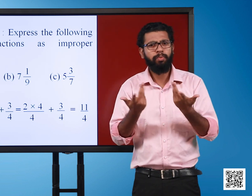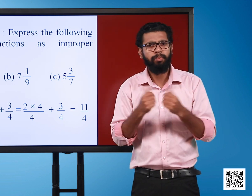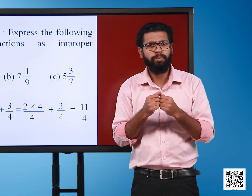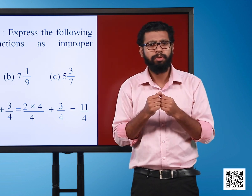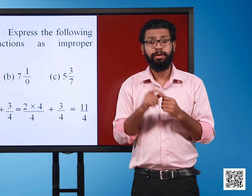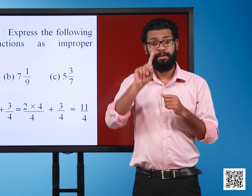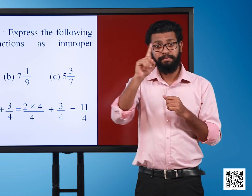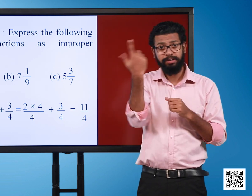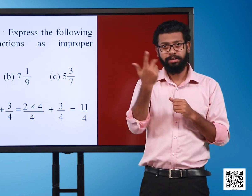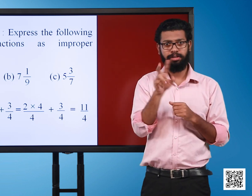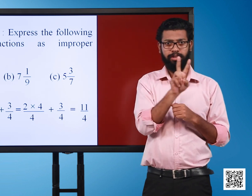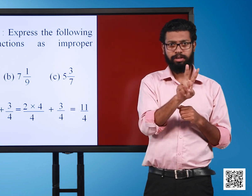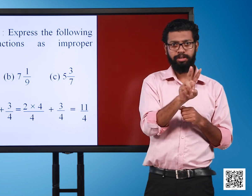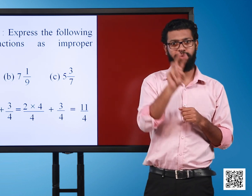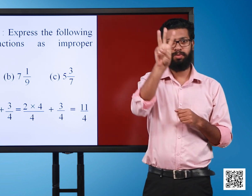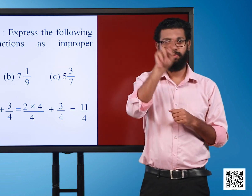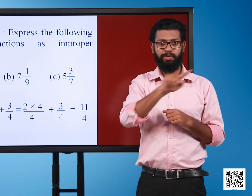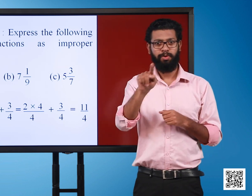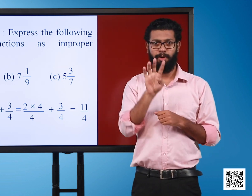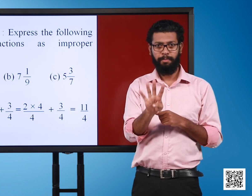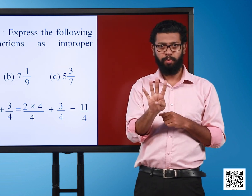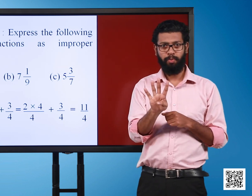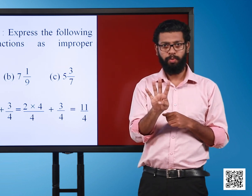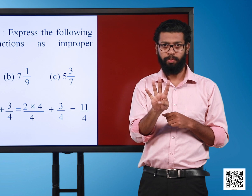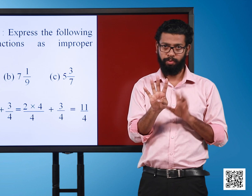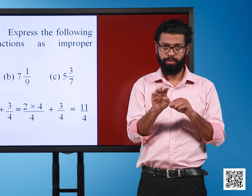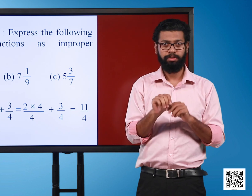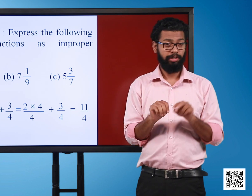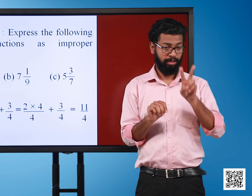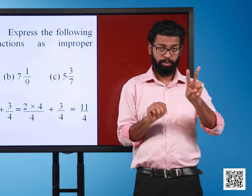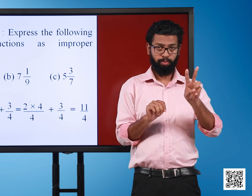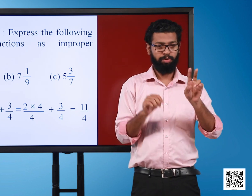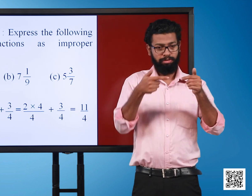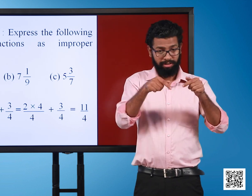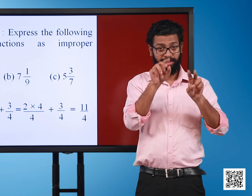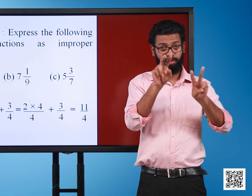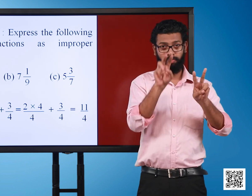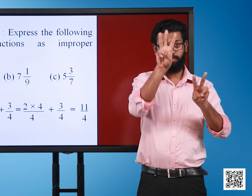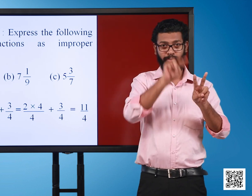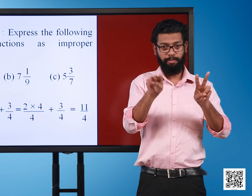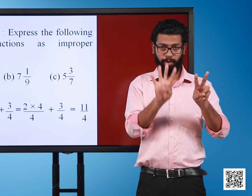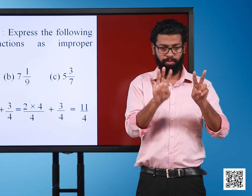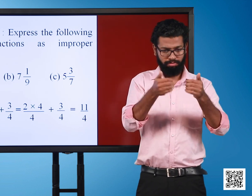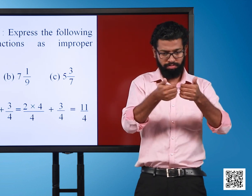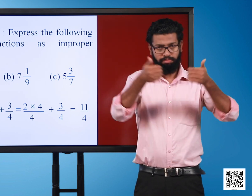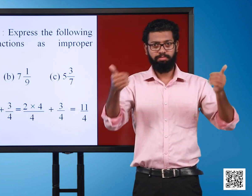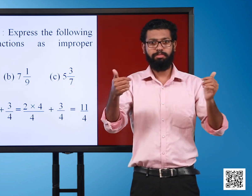Solution. A. 2 3 upon 4 is equal to 2 plus 3 upon 4 equal to